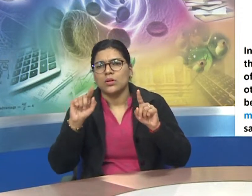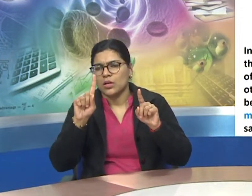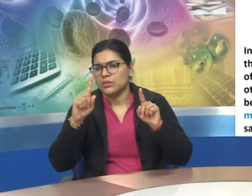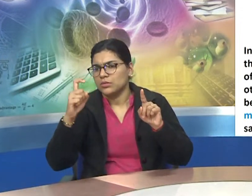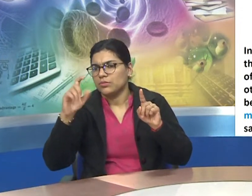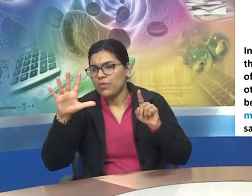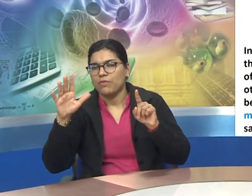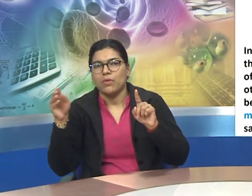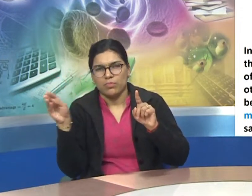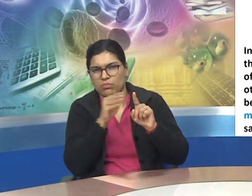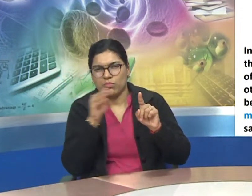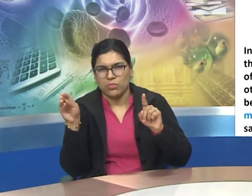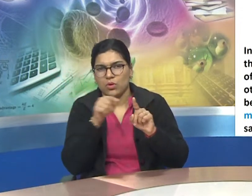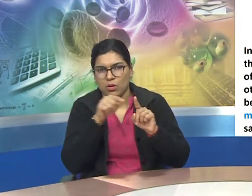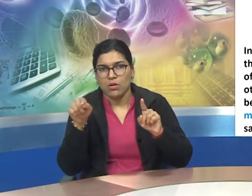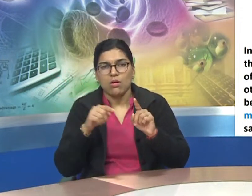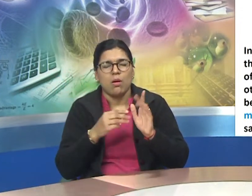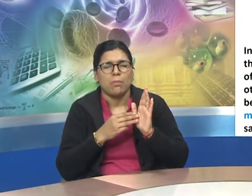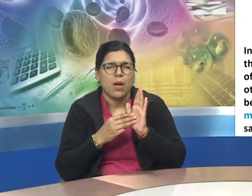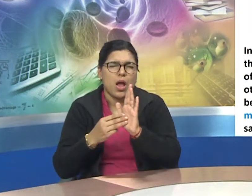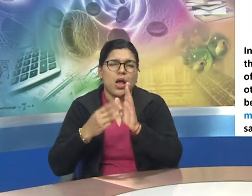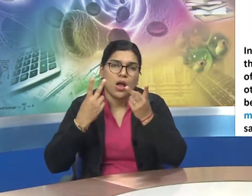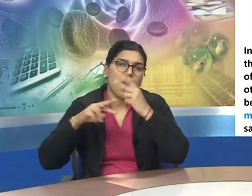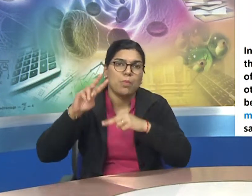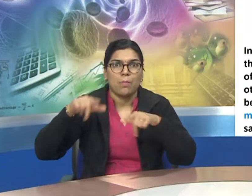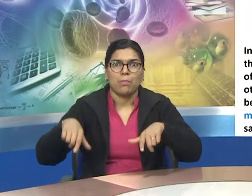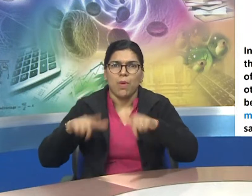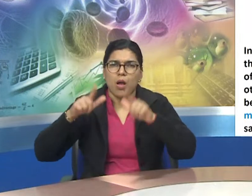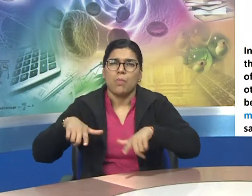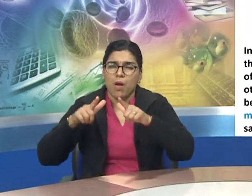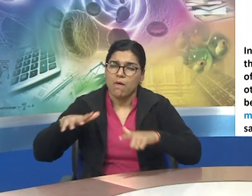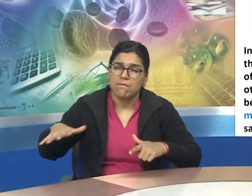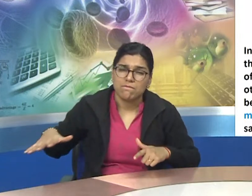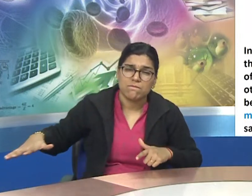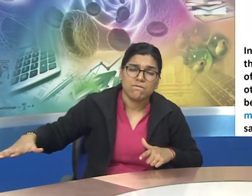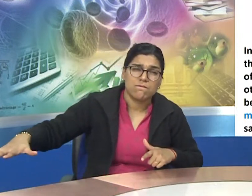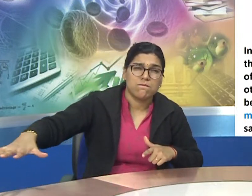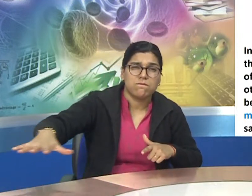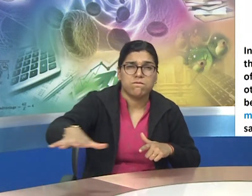trees to provide the same air quality.